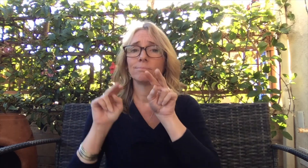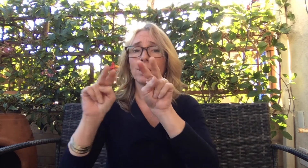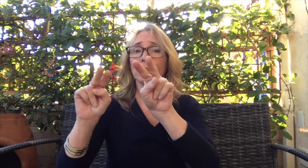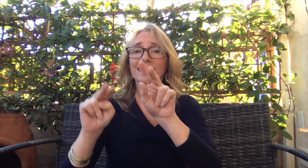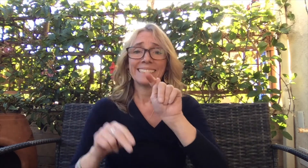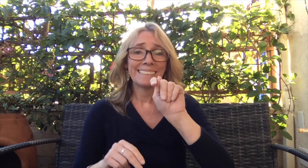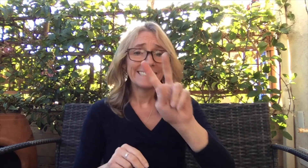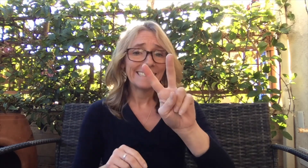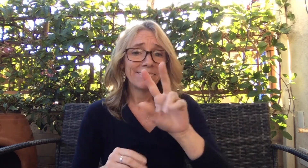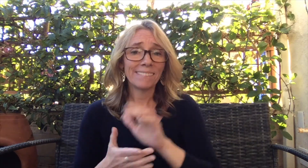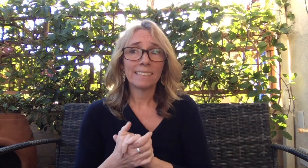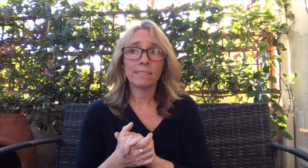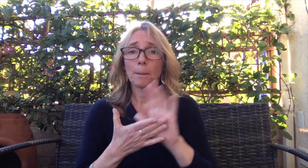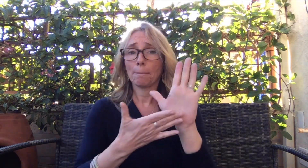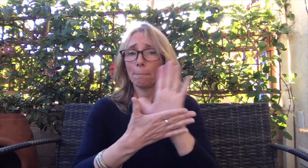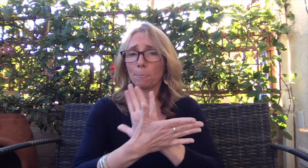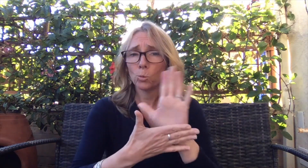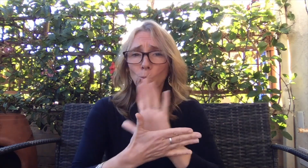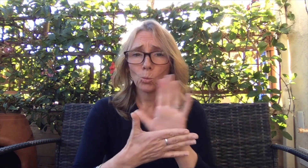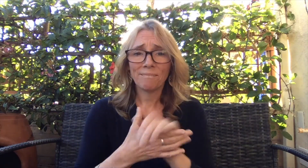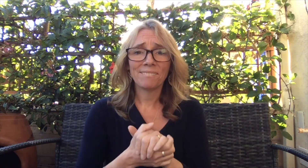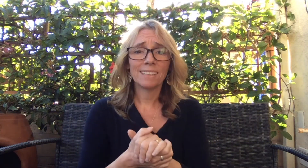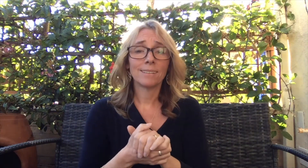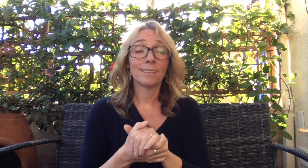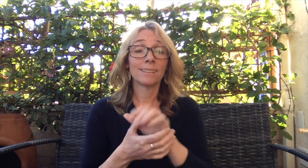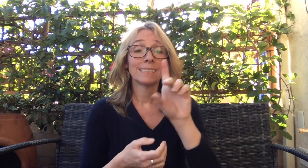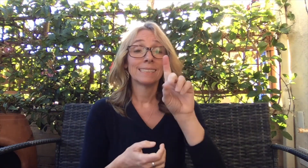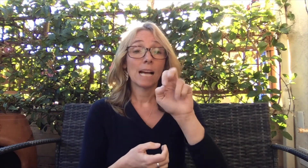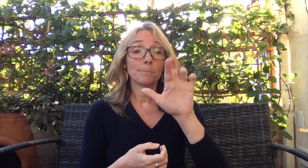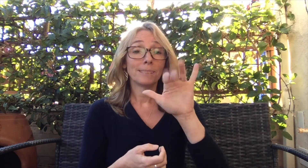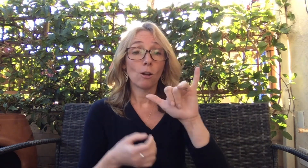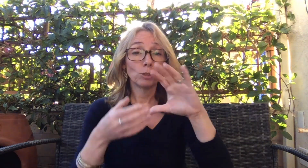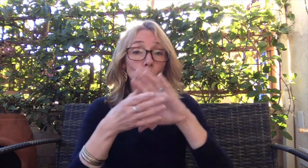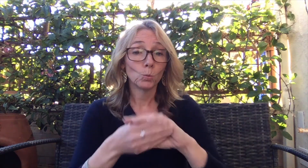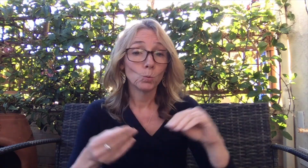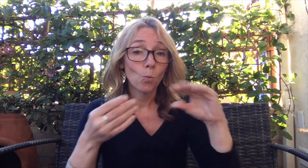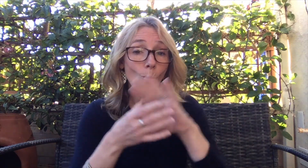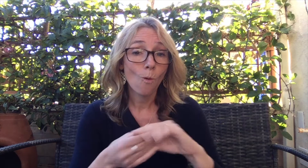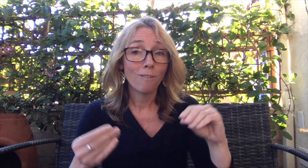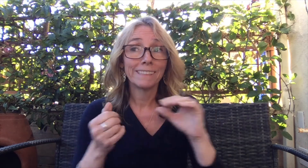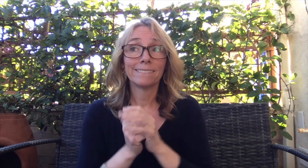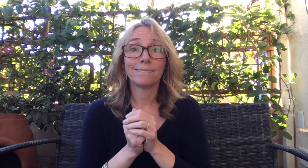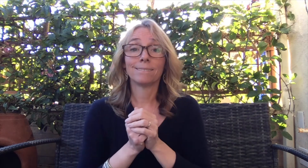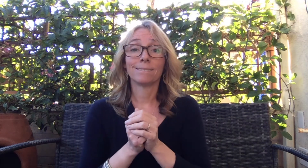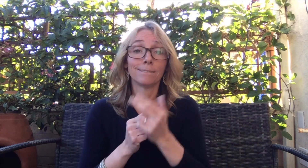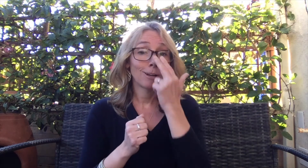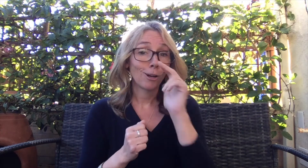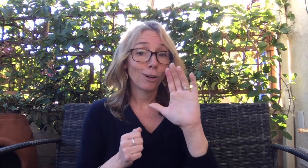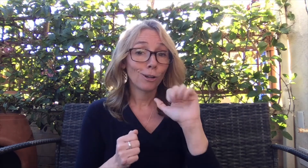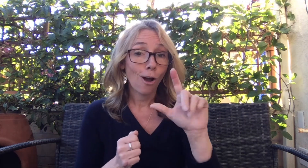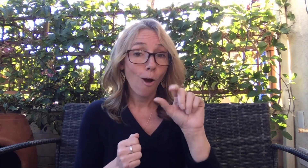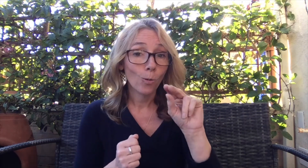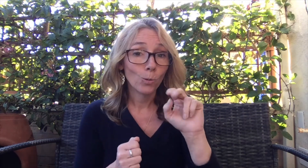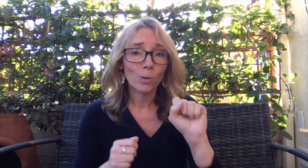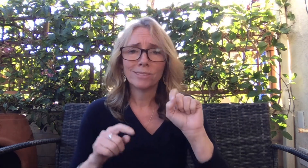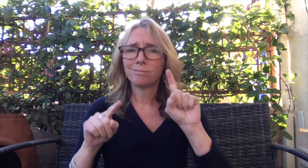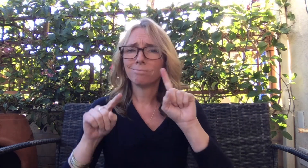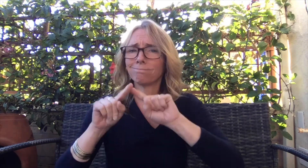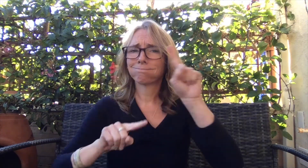covers the idea of when you are watching a movie, a TV show, a